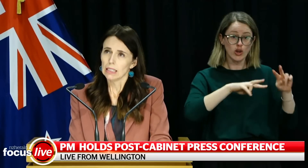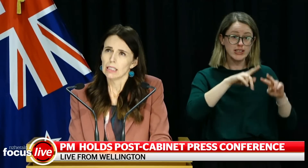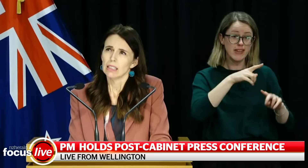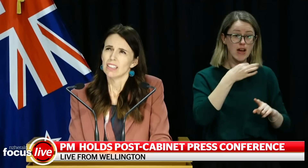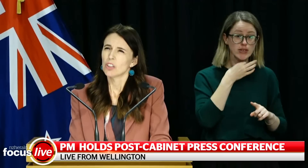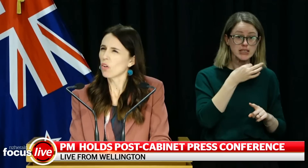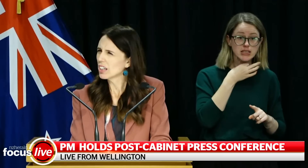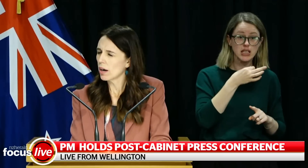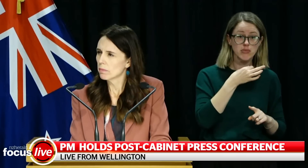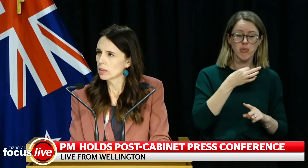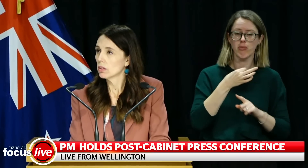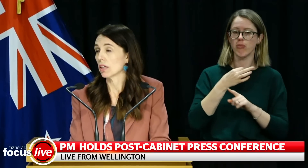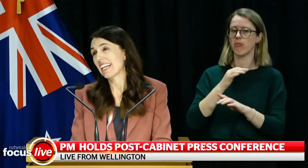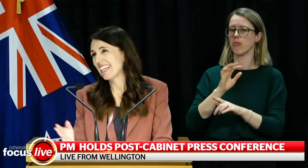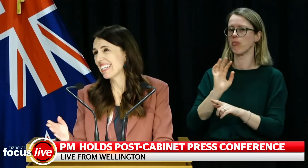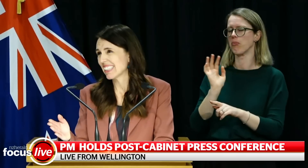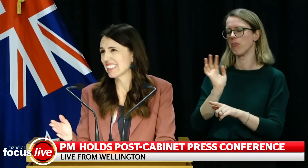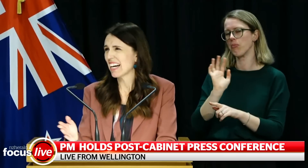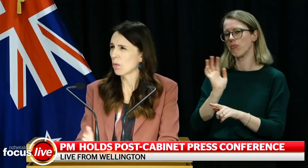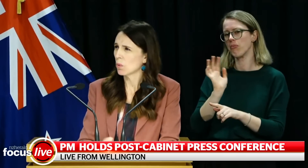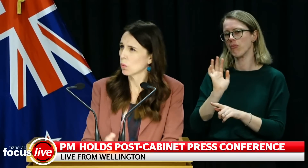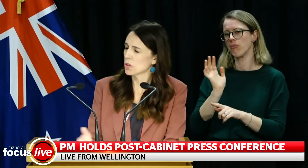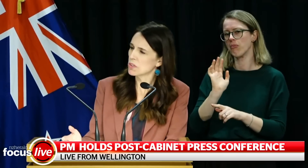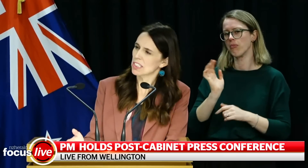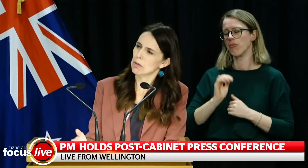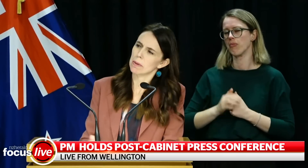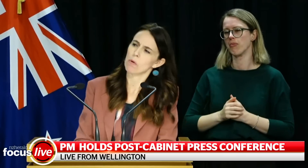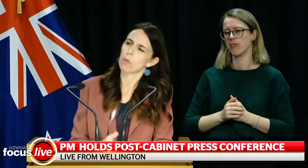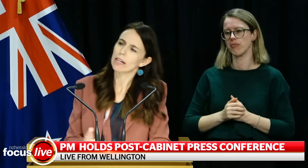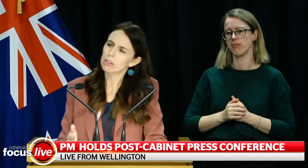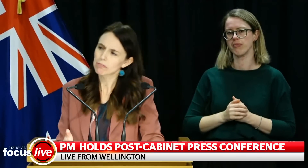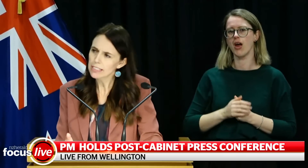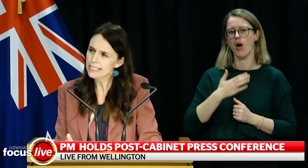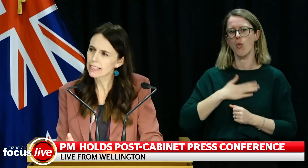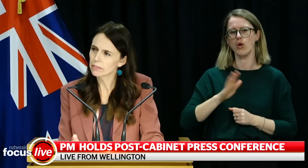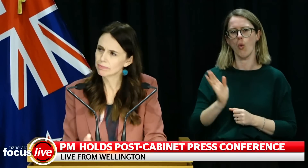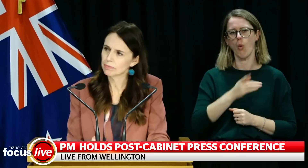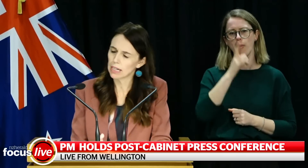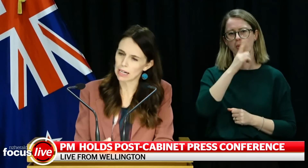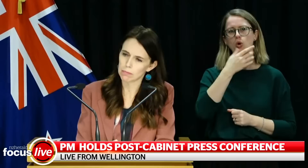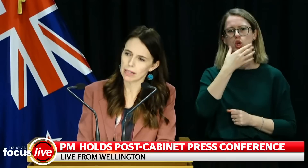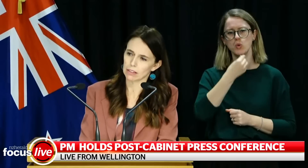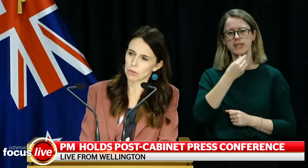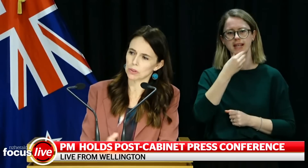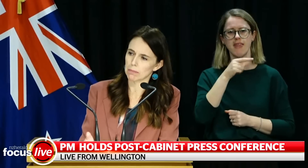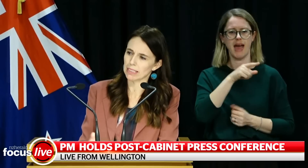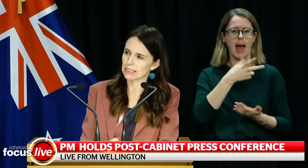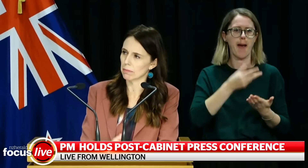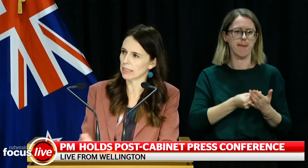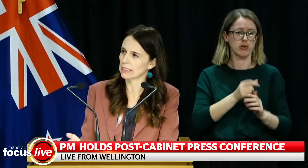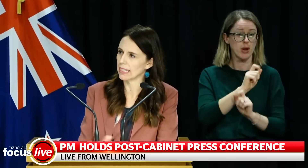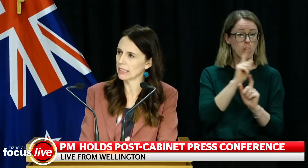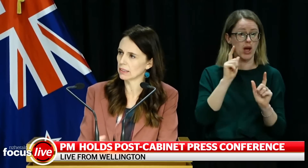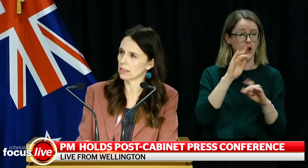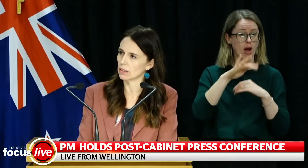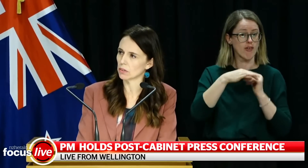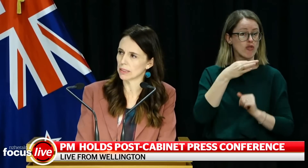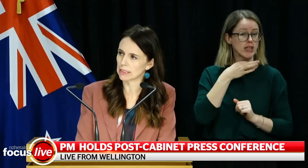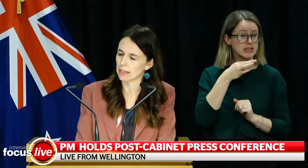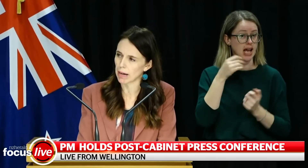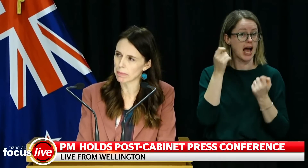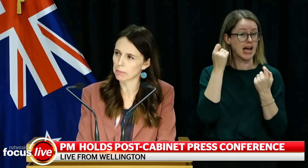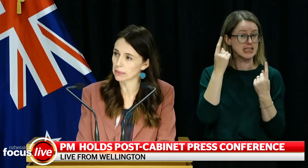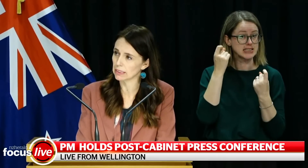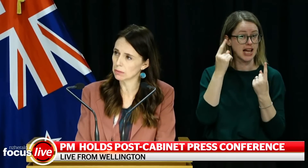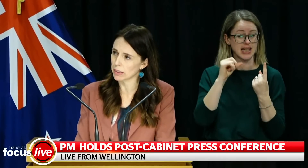And Not that look, again, as I say, I want all users to be aware of risk. and of course that means them understanding the